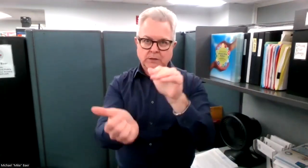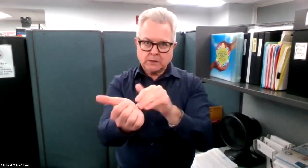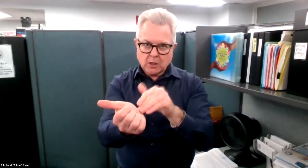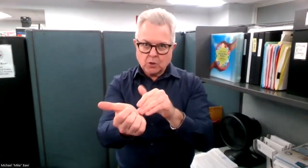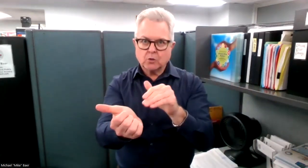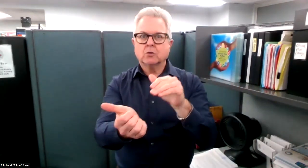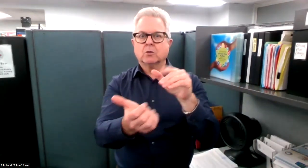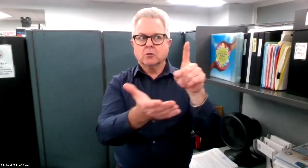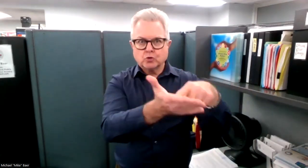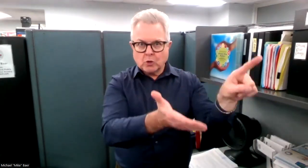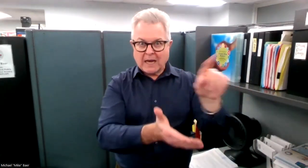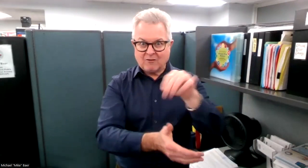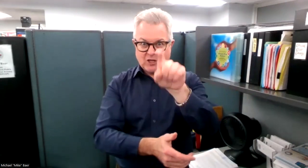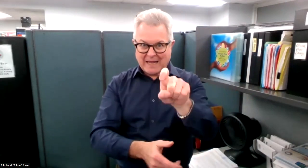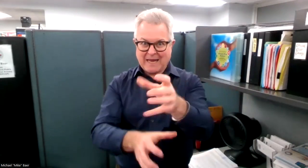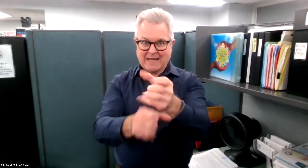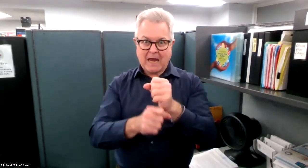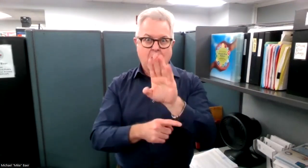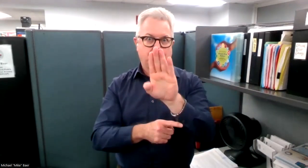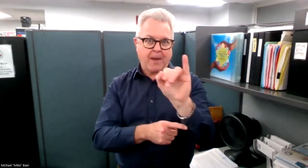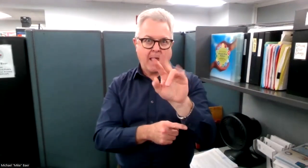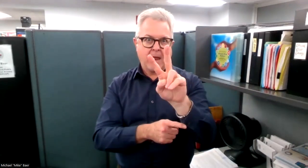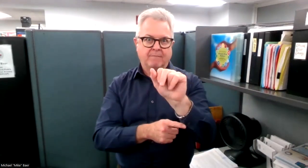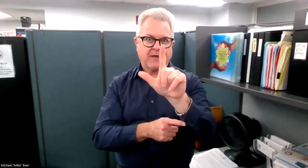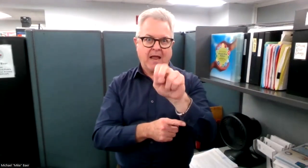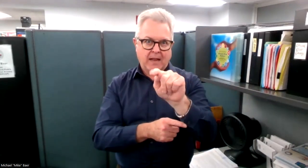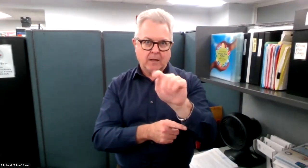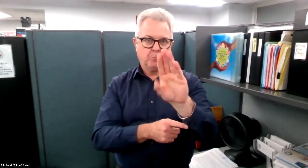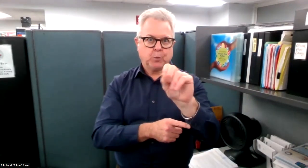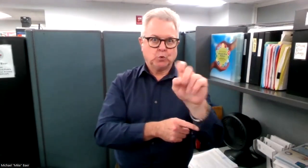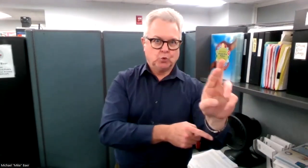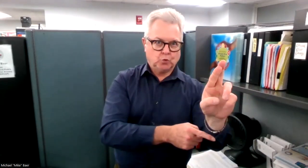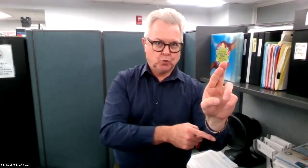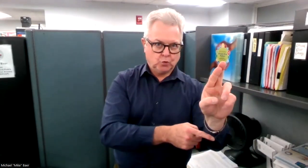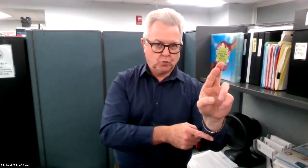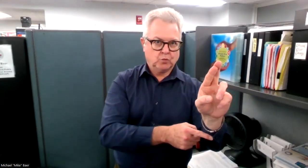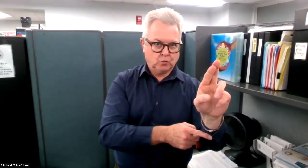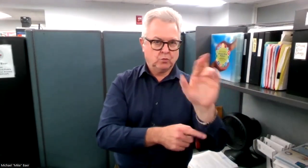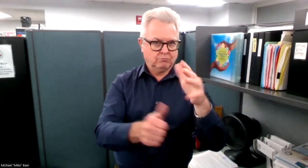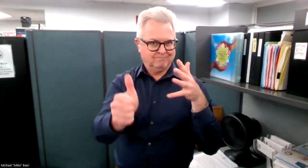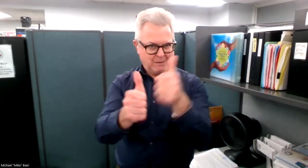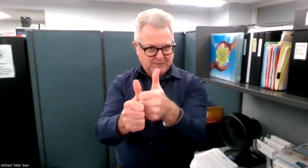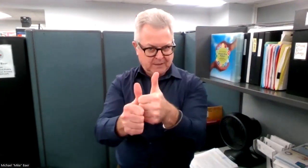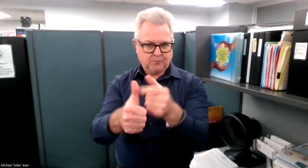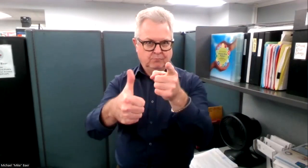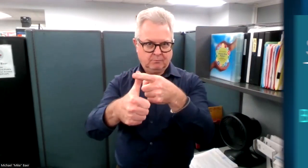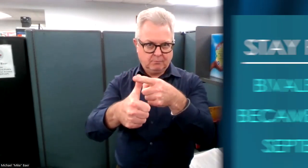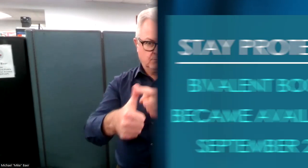encourage you strongly to contact your primary care physician to get the bivalent booster. Be